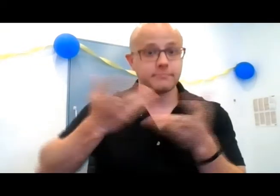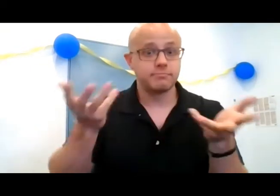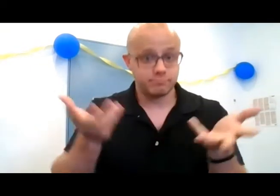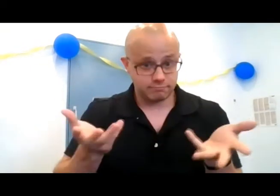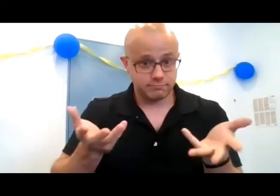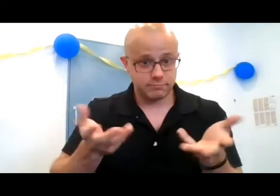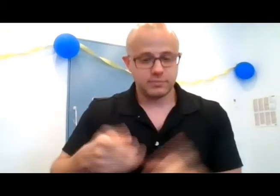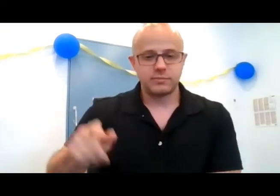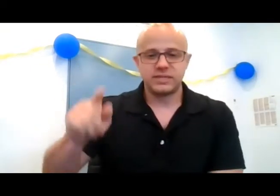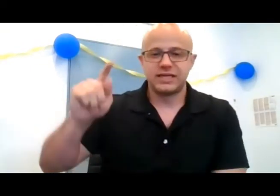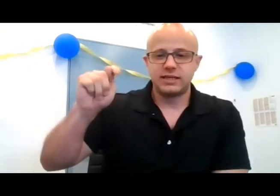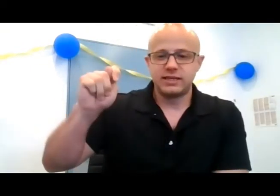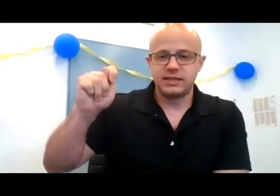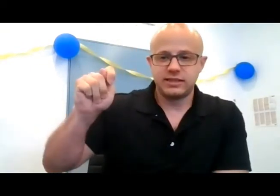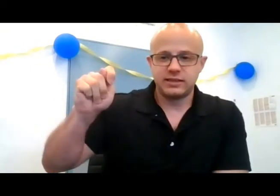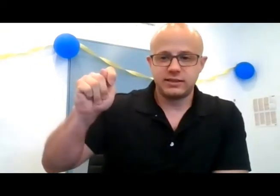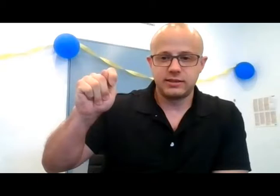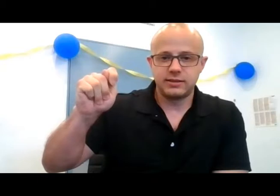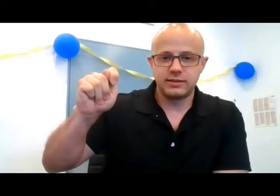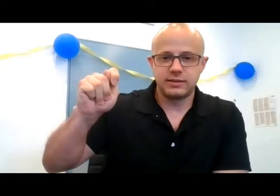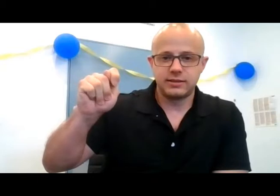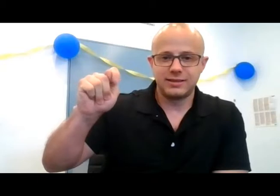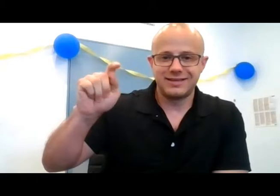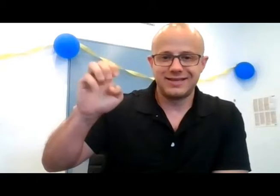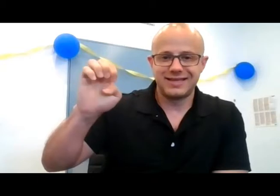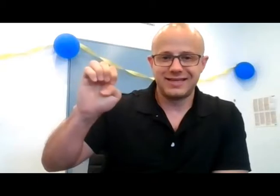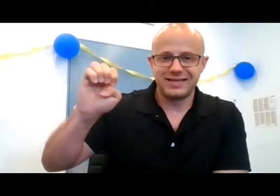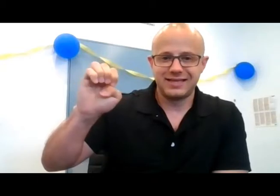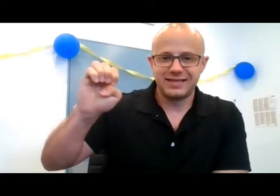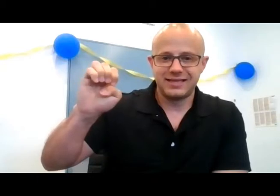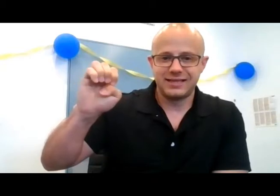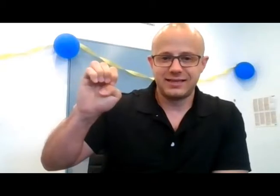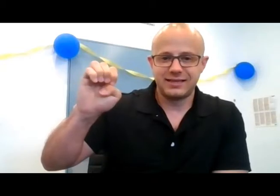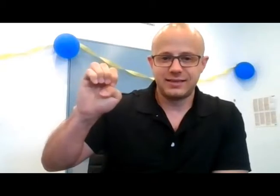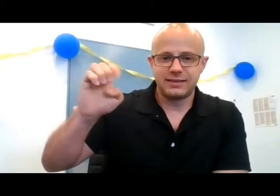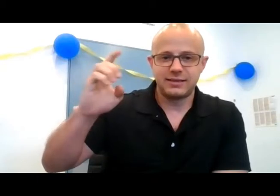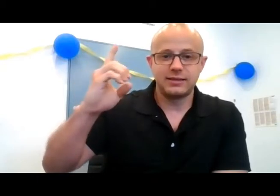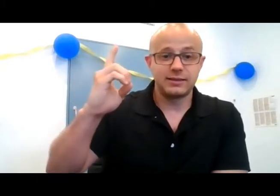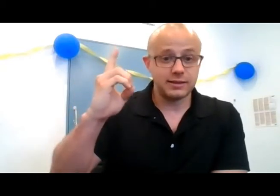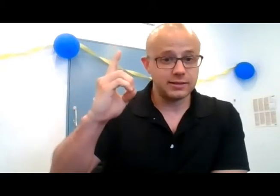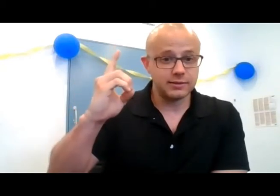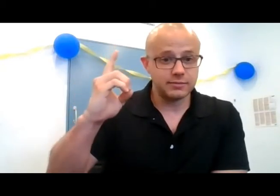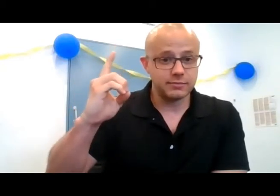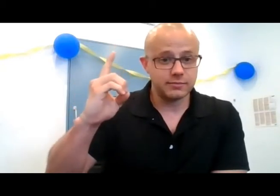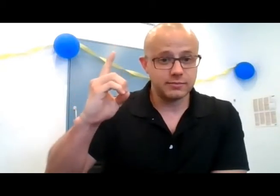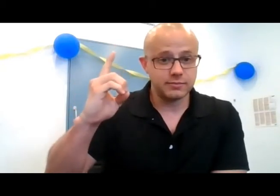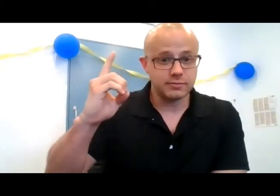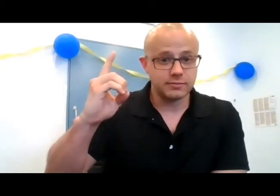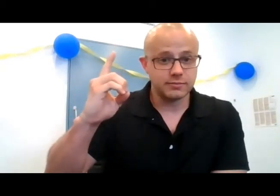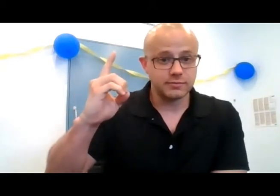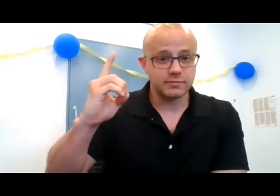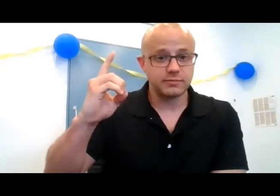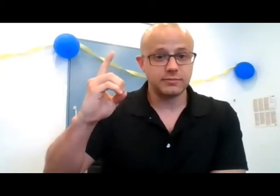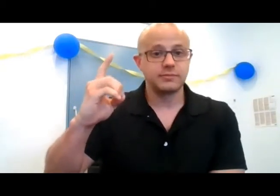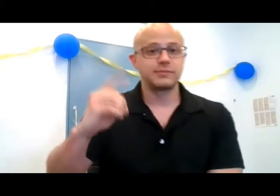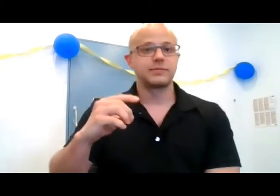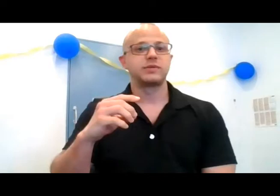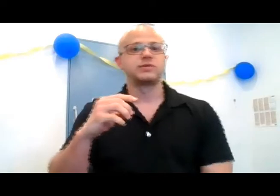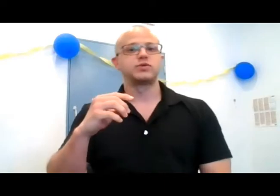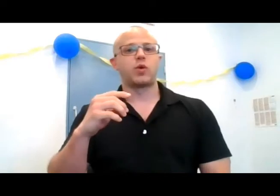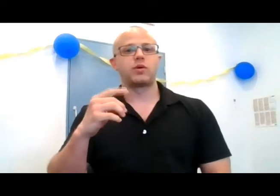name, what, T, E, D.